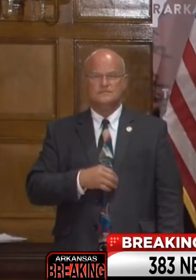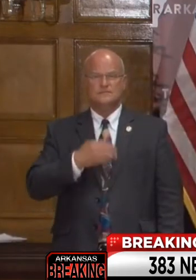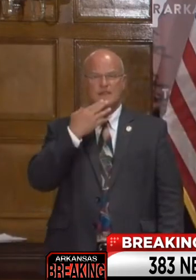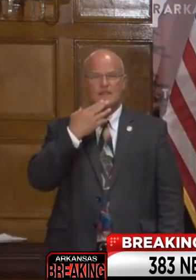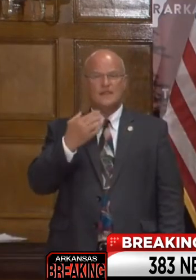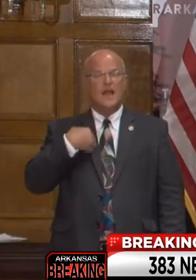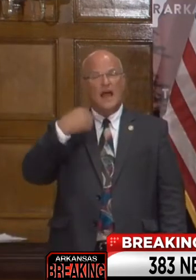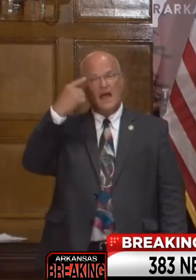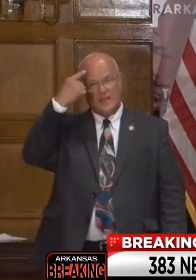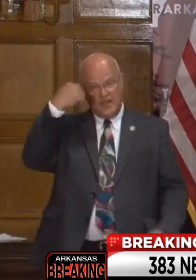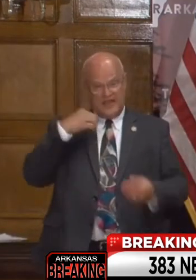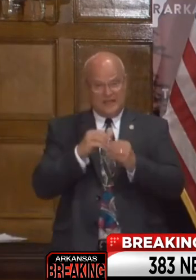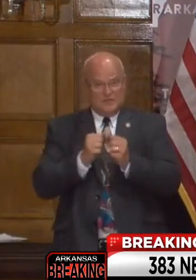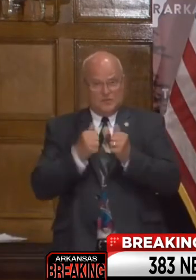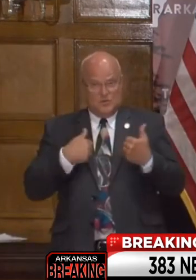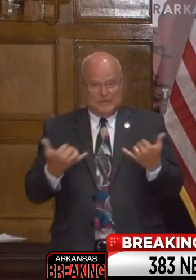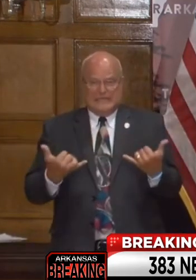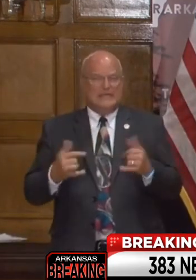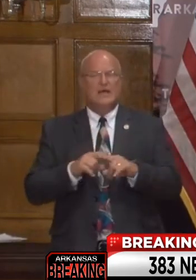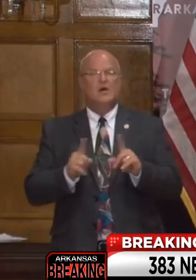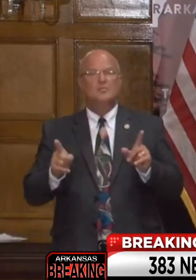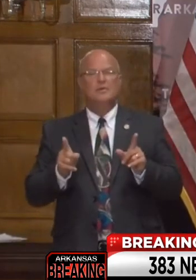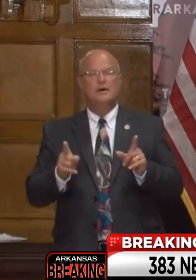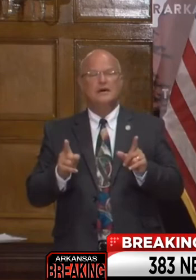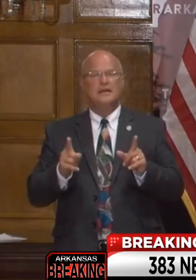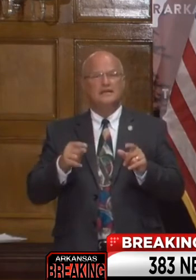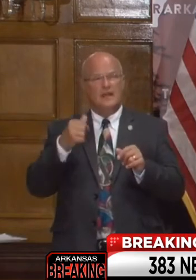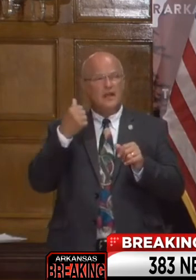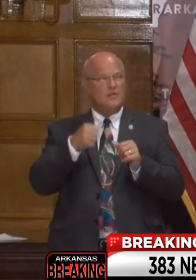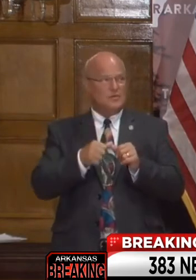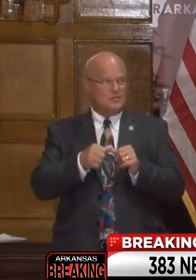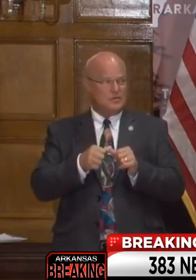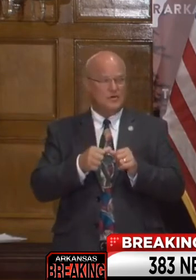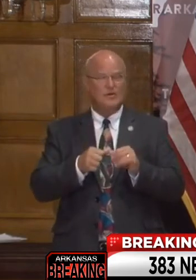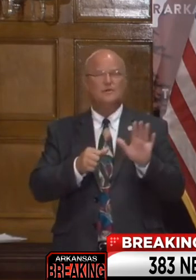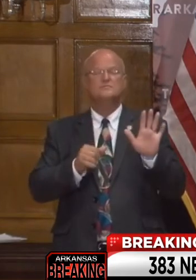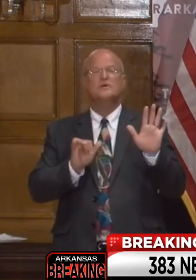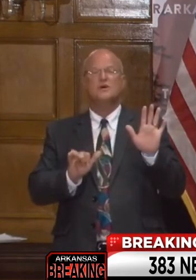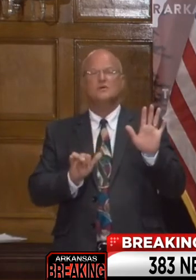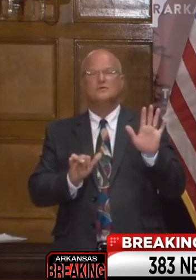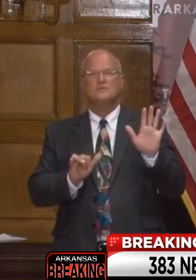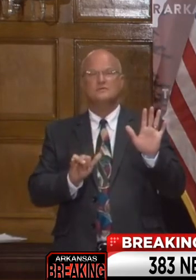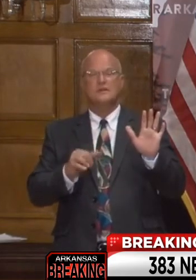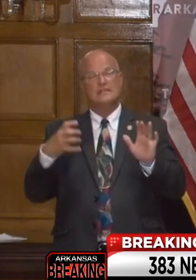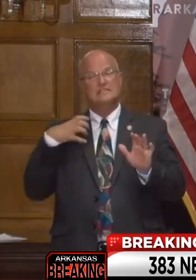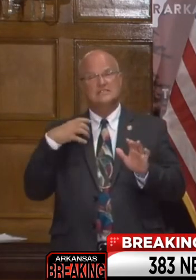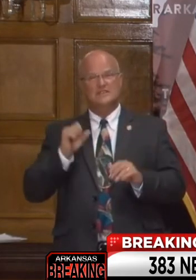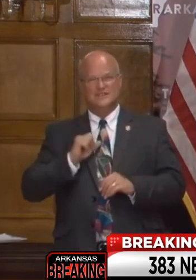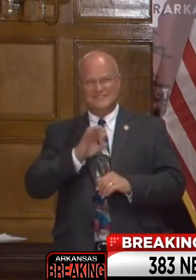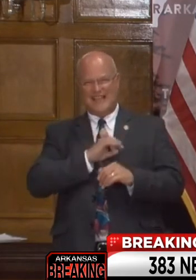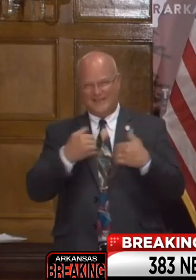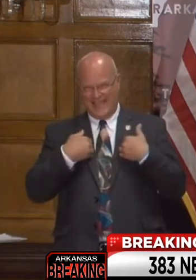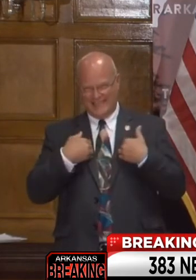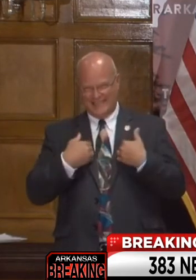Thank you. I thought I had the numbers with me here, but off the top of my head, or Chief of Staff